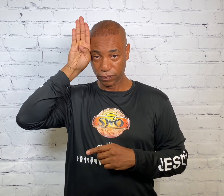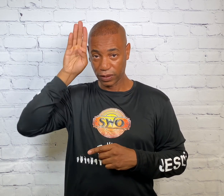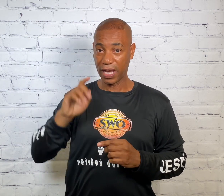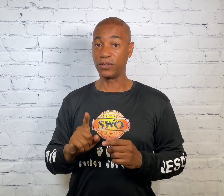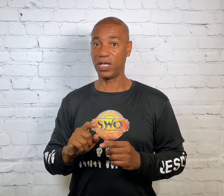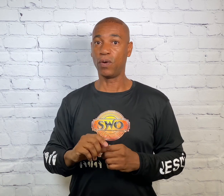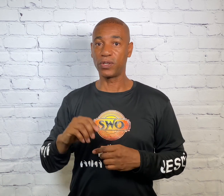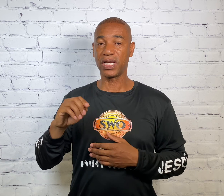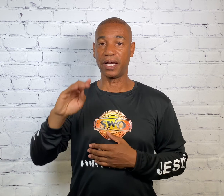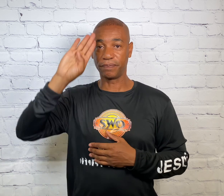I'll do that one more time.